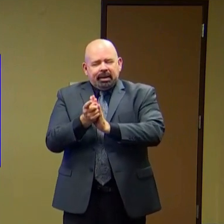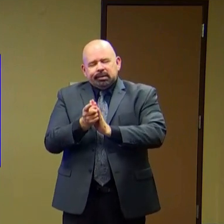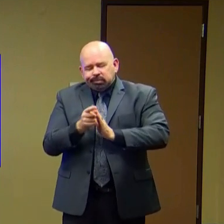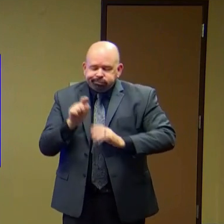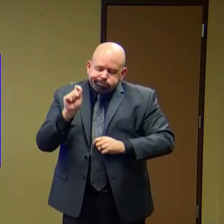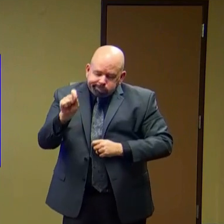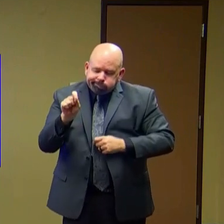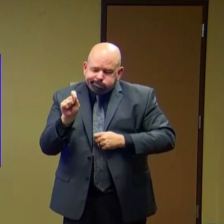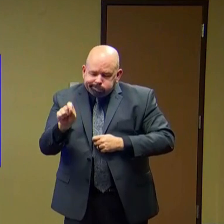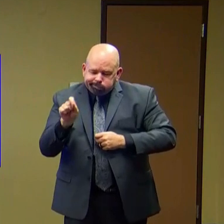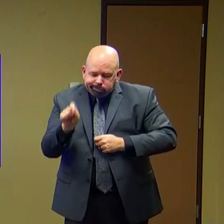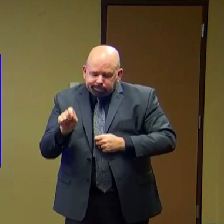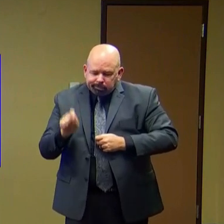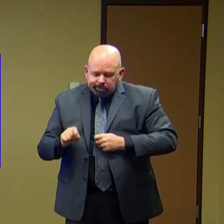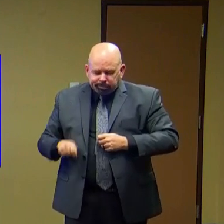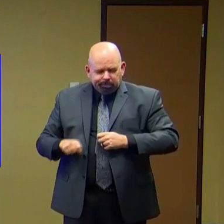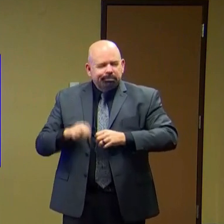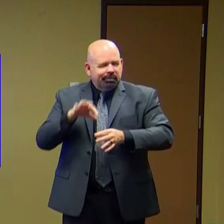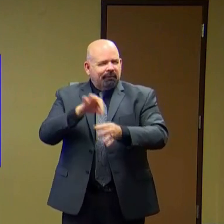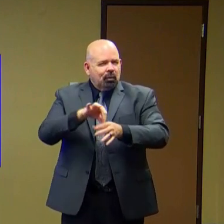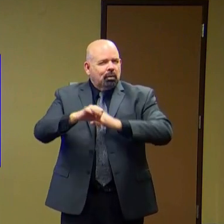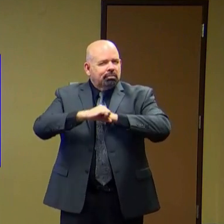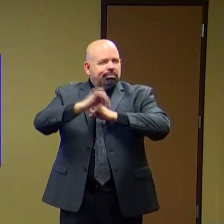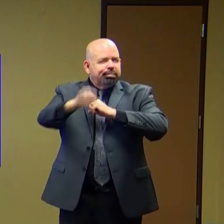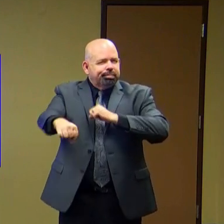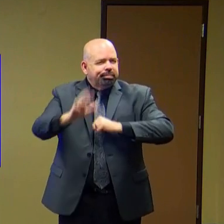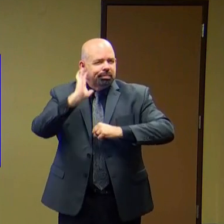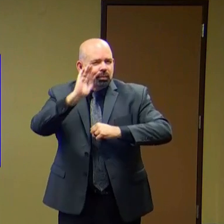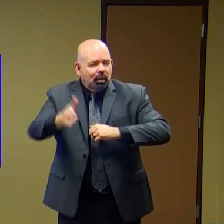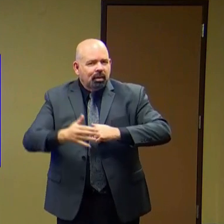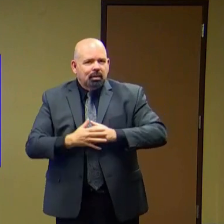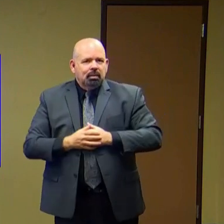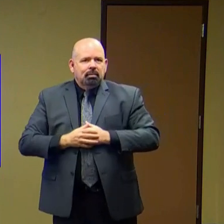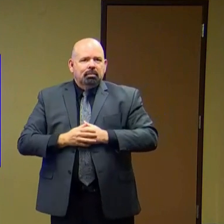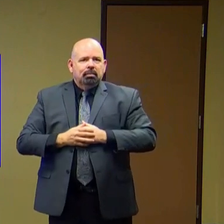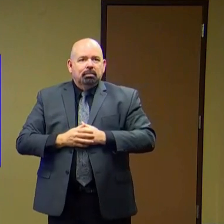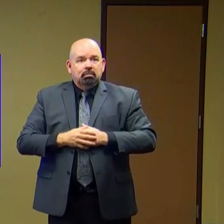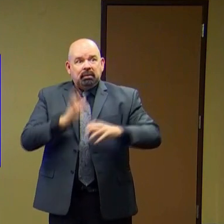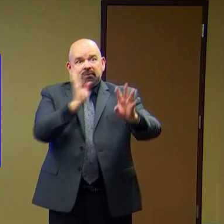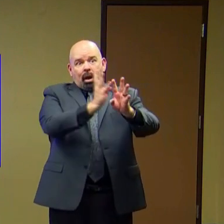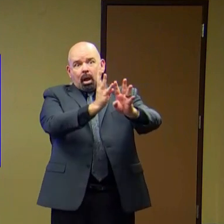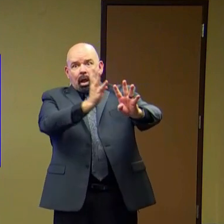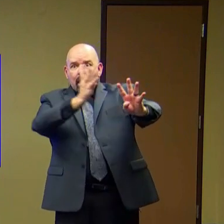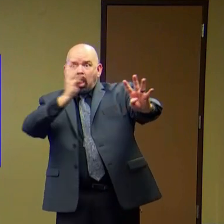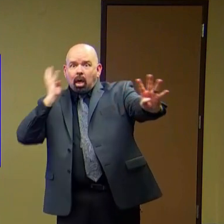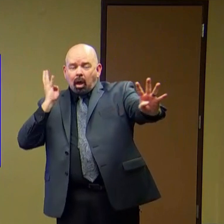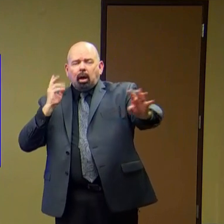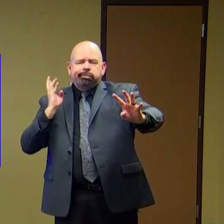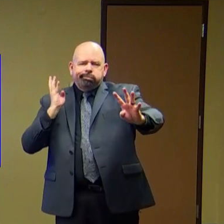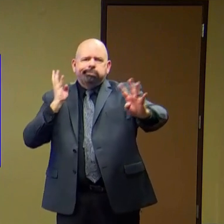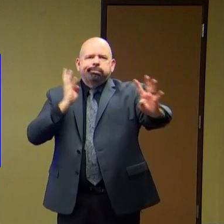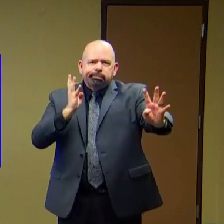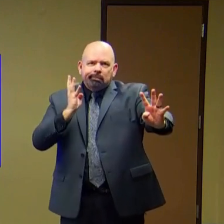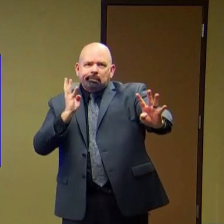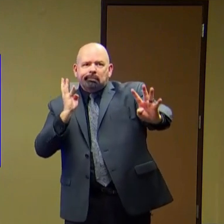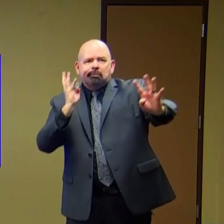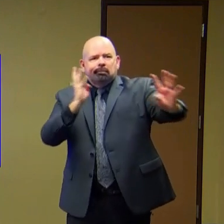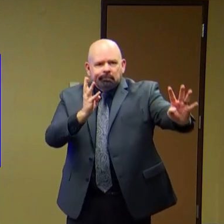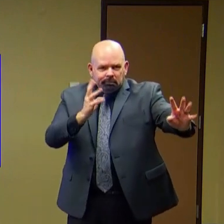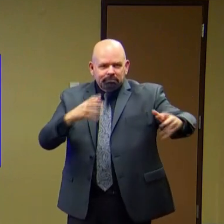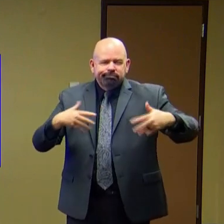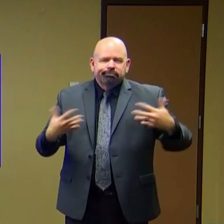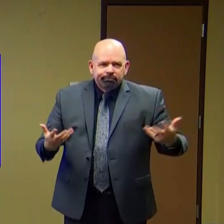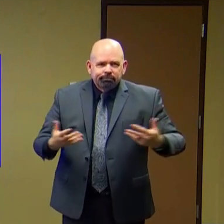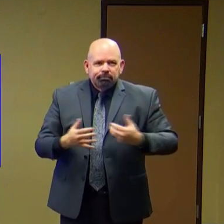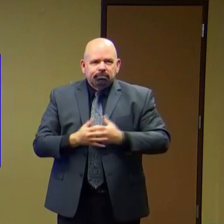and they have to be 6 feet apart, then lines will be very long. It'll be very difficult to get that done. But if people will